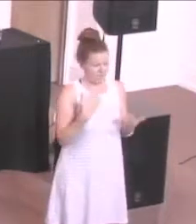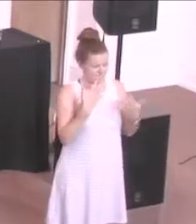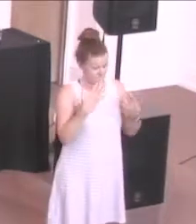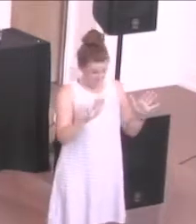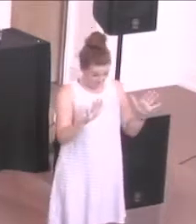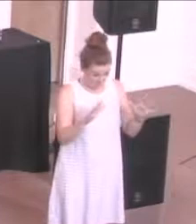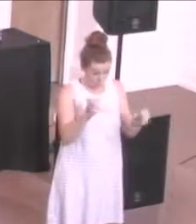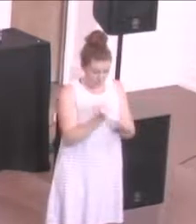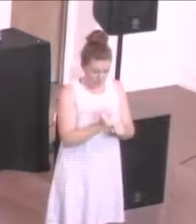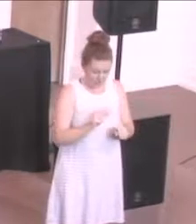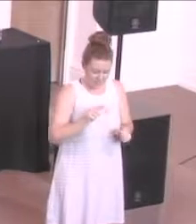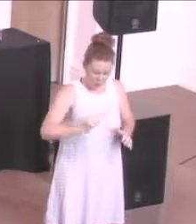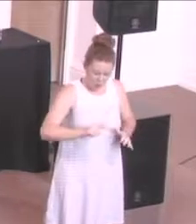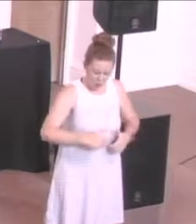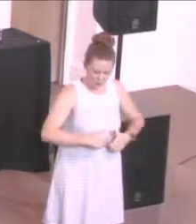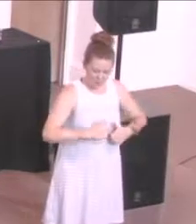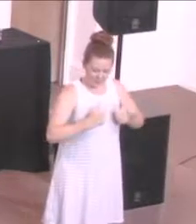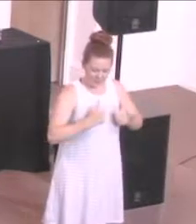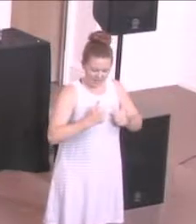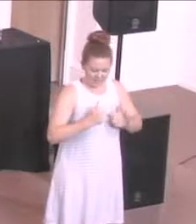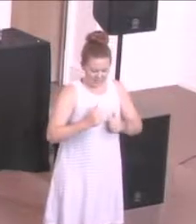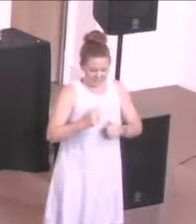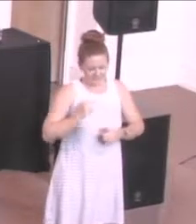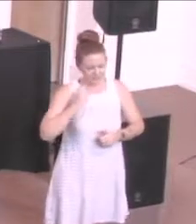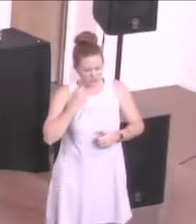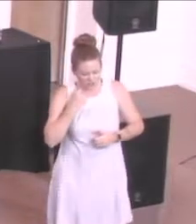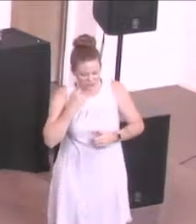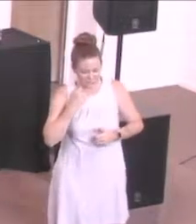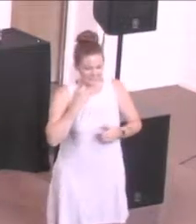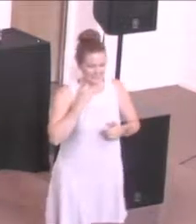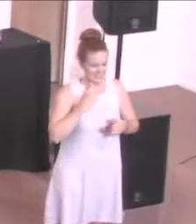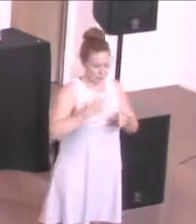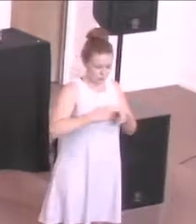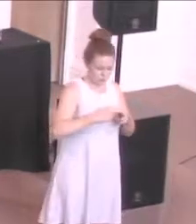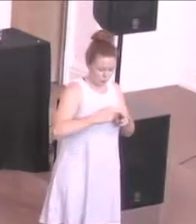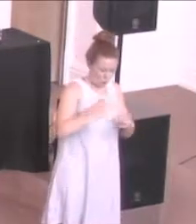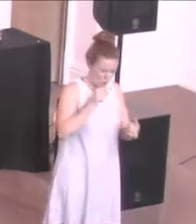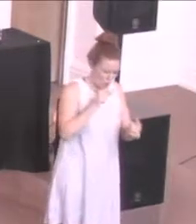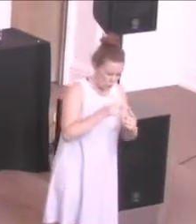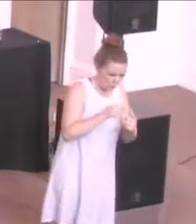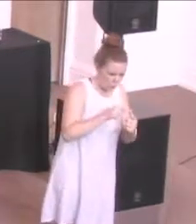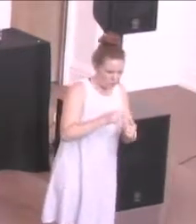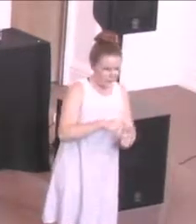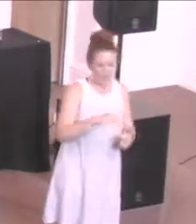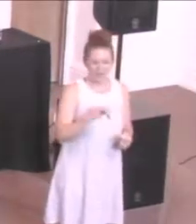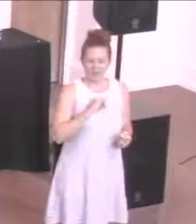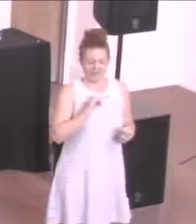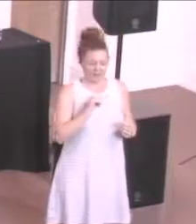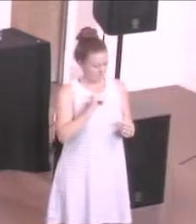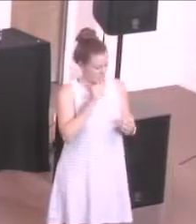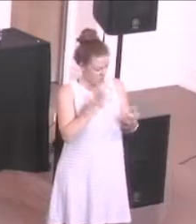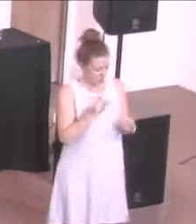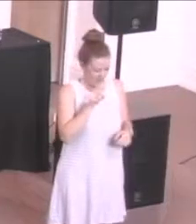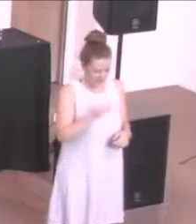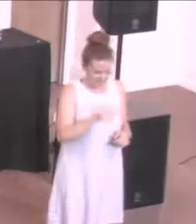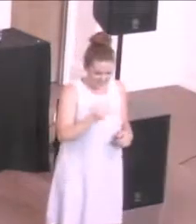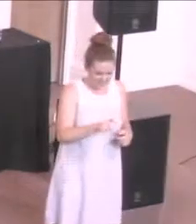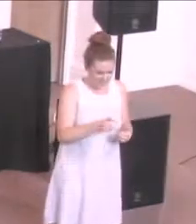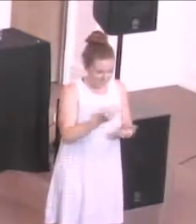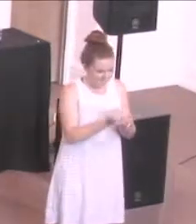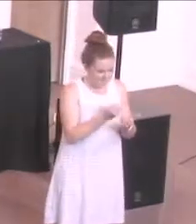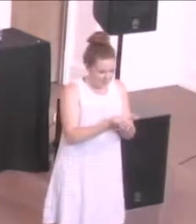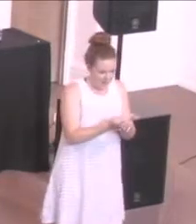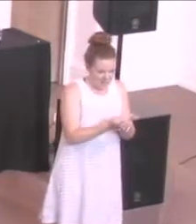and done with low-living, sidewalking, cheap-giving, and dwarf goals. I no longer need preeminence,